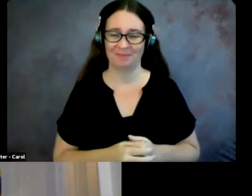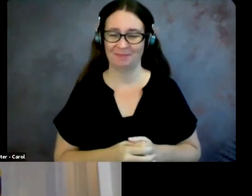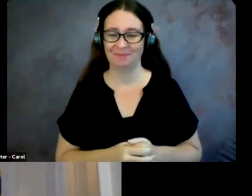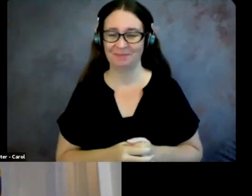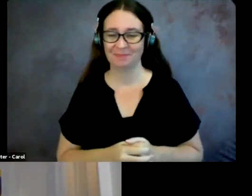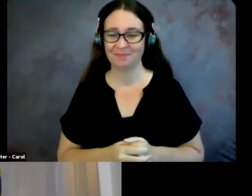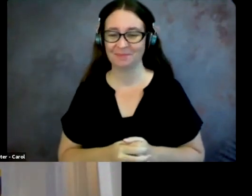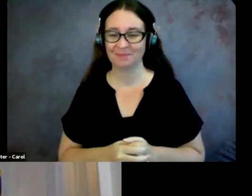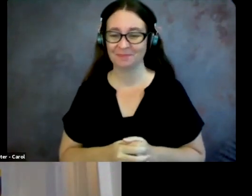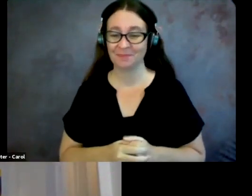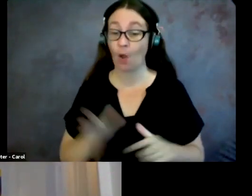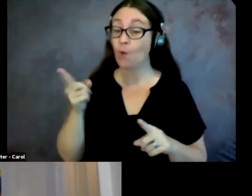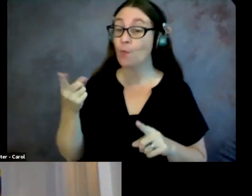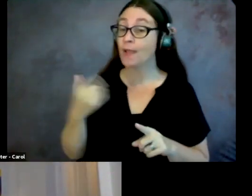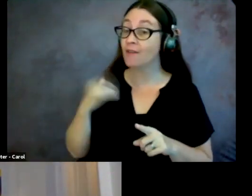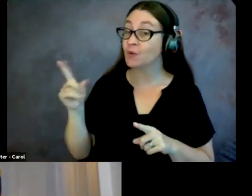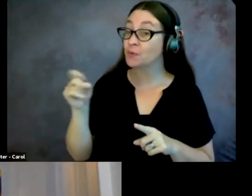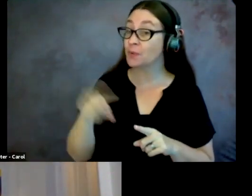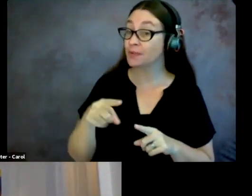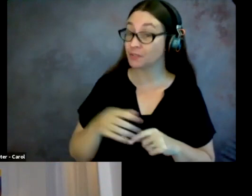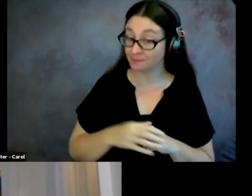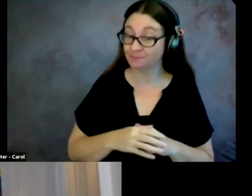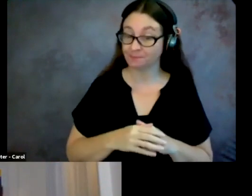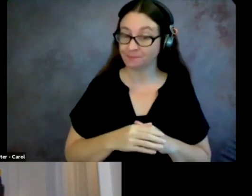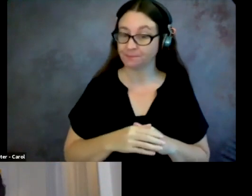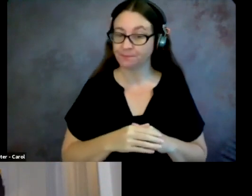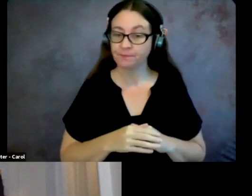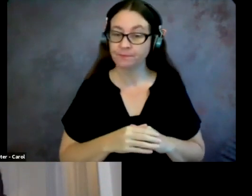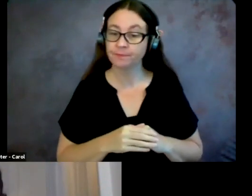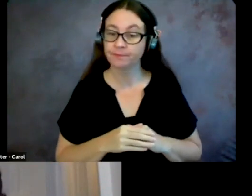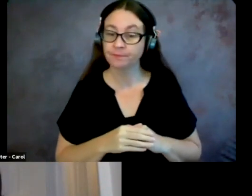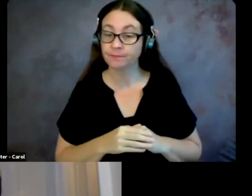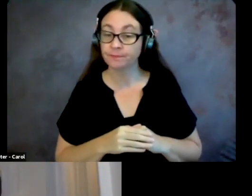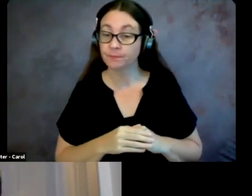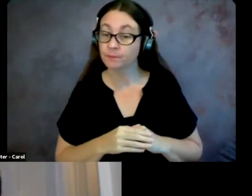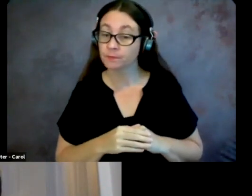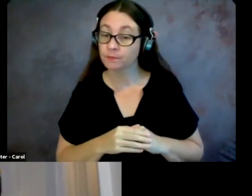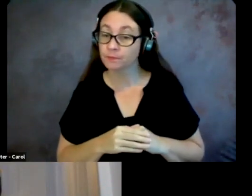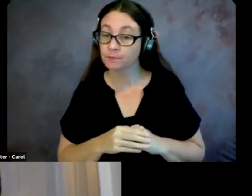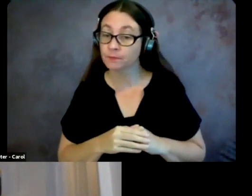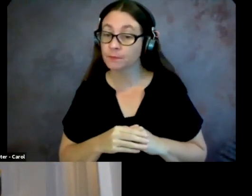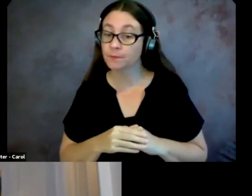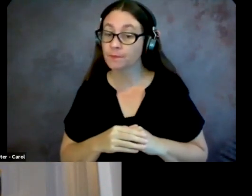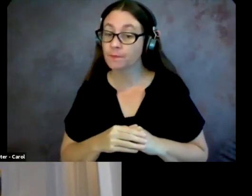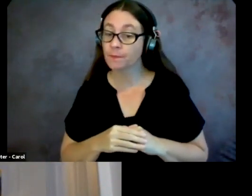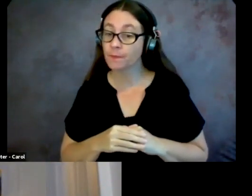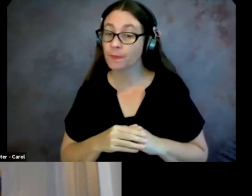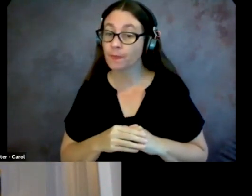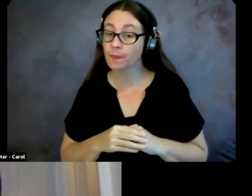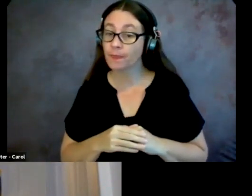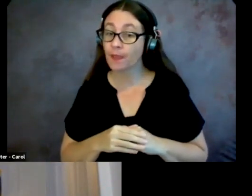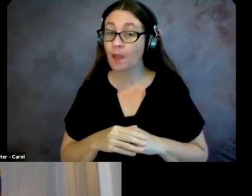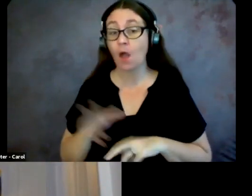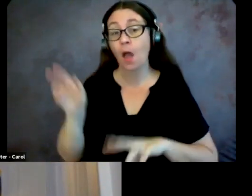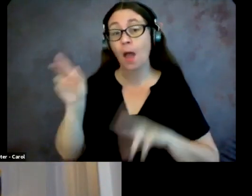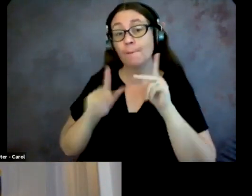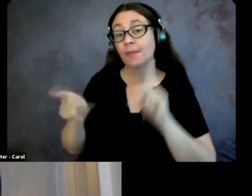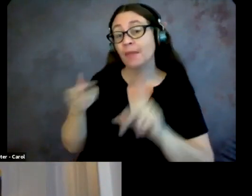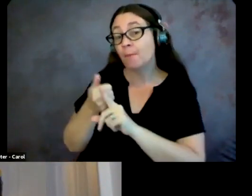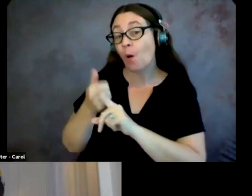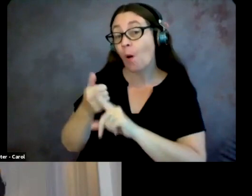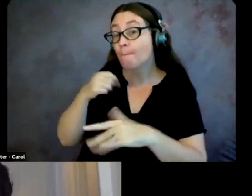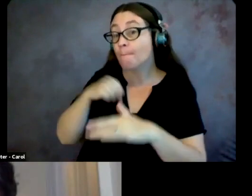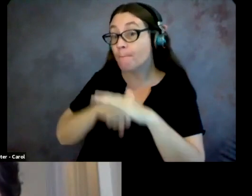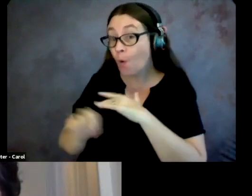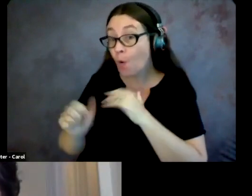Well, we have a question now, and the question is, are people born with a positive mindset?